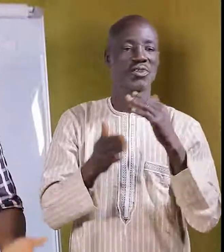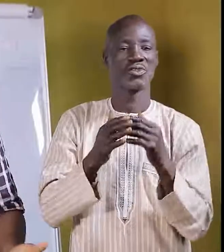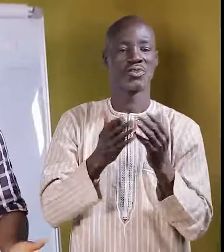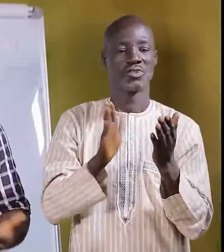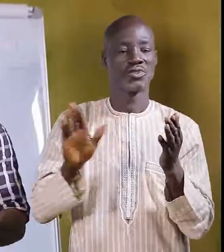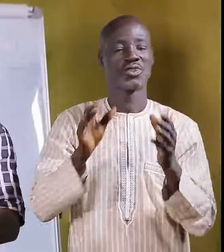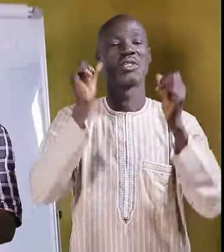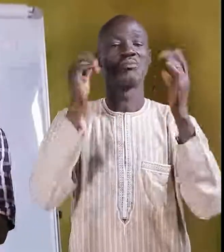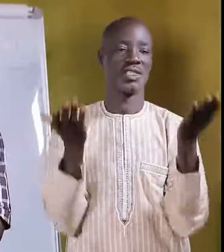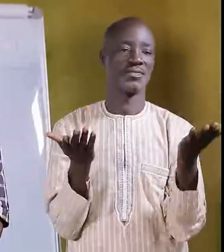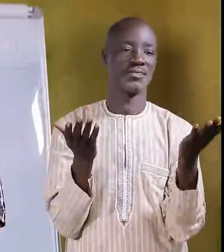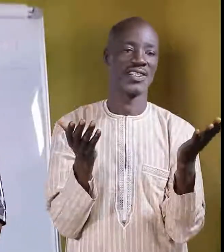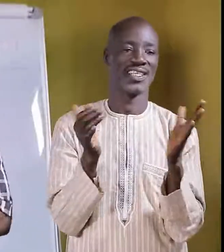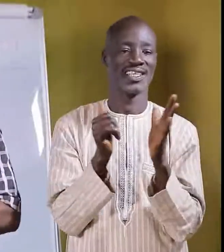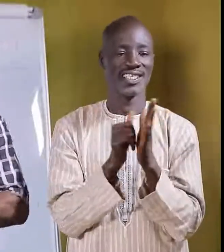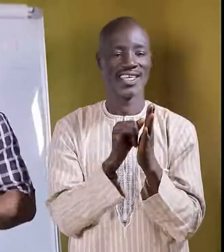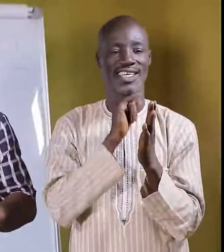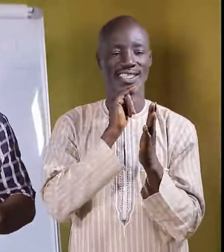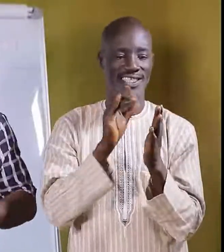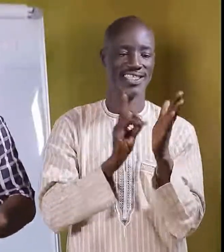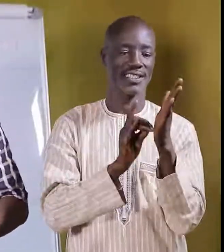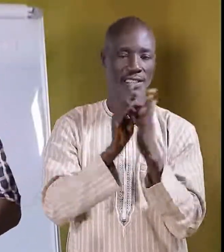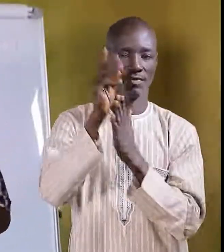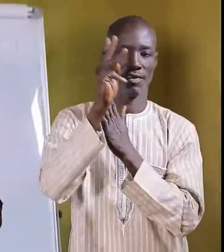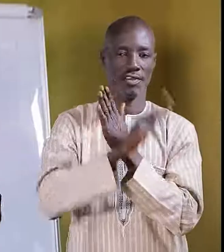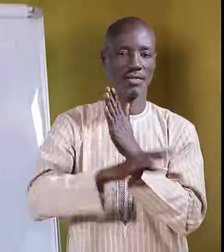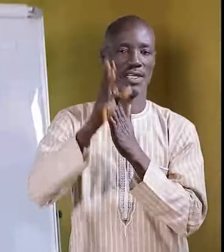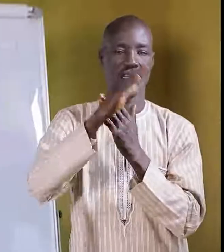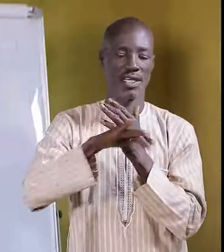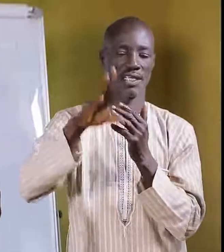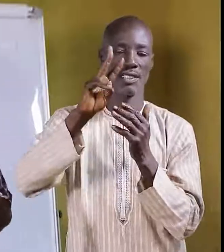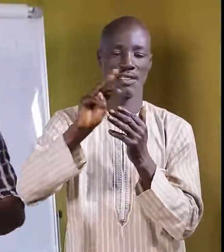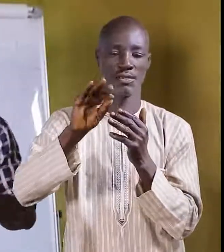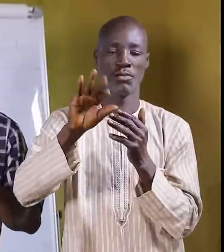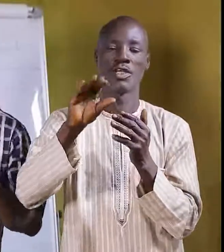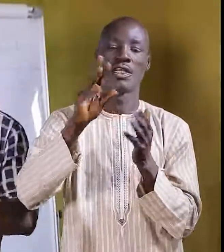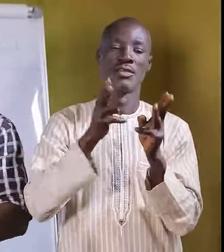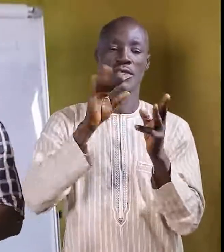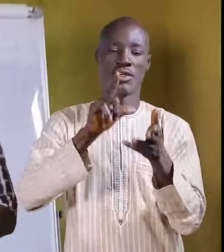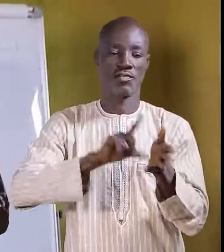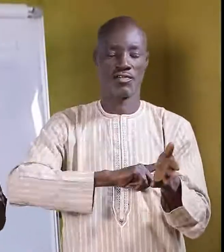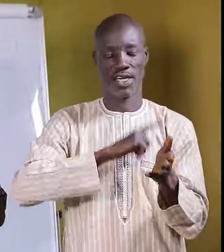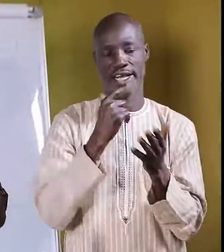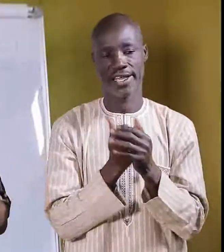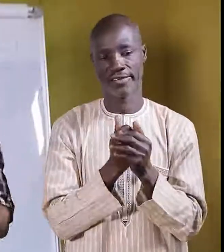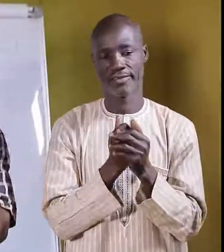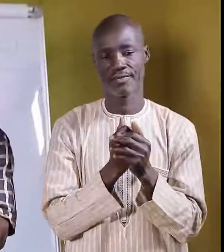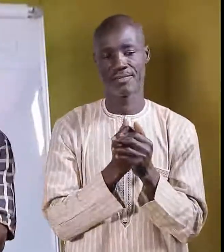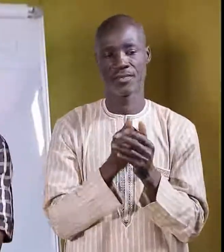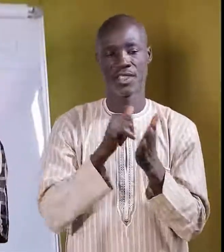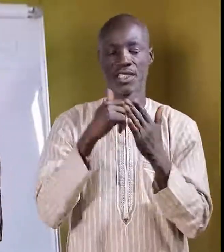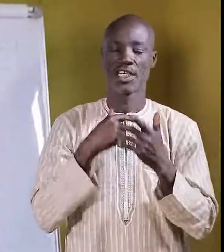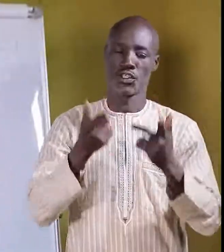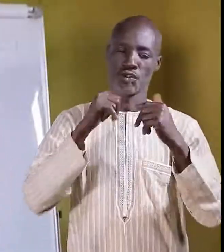any longer. That is development and modernization. So since development has come and